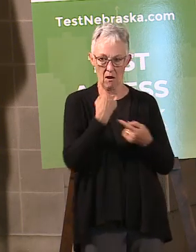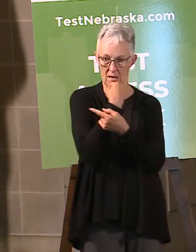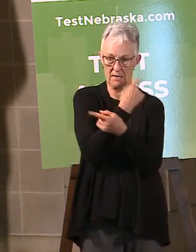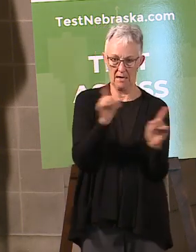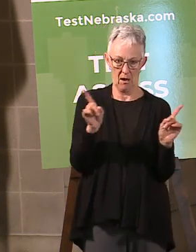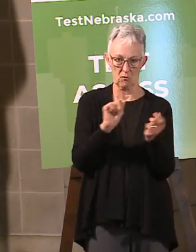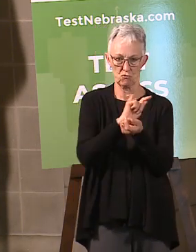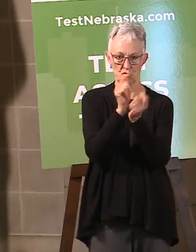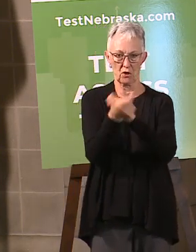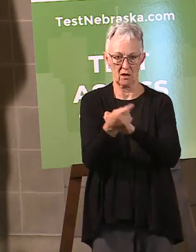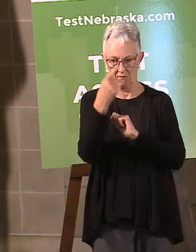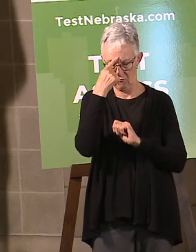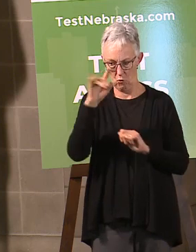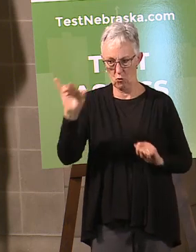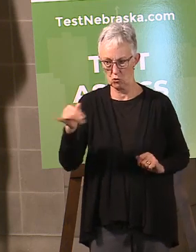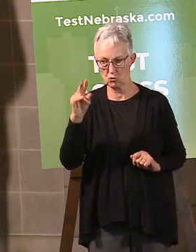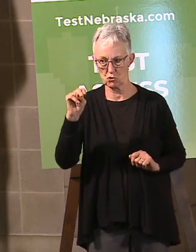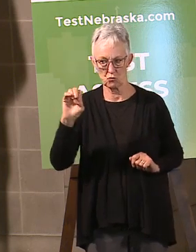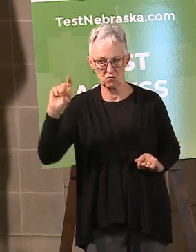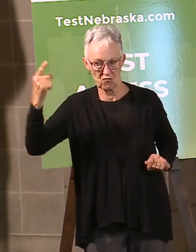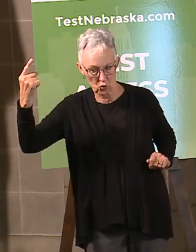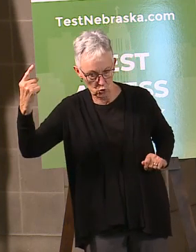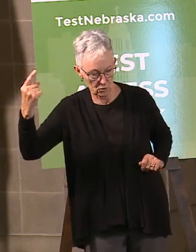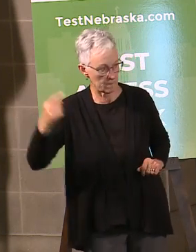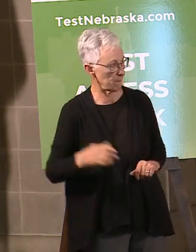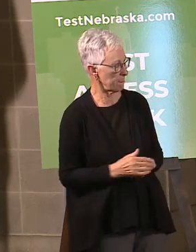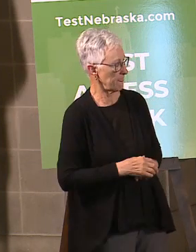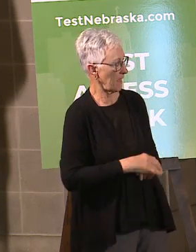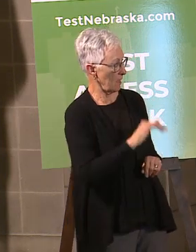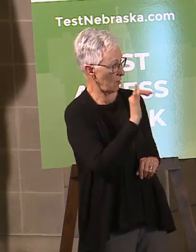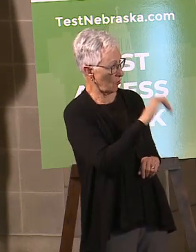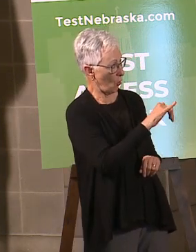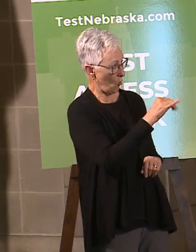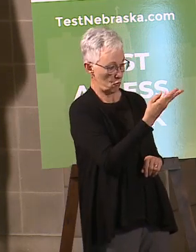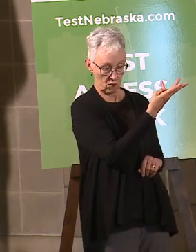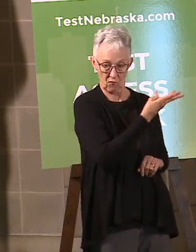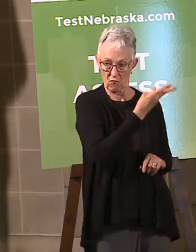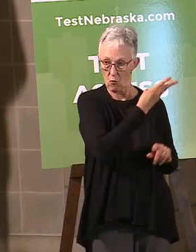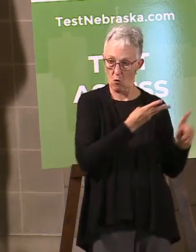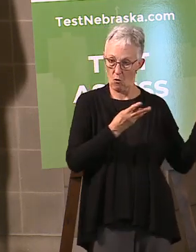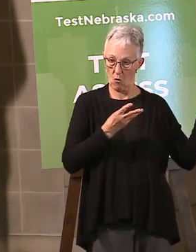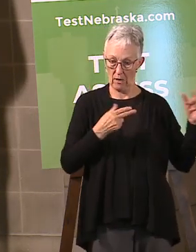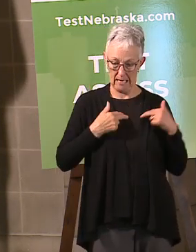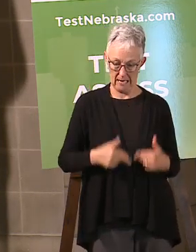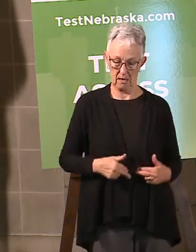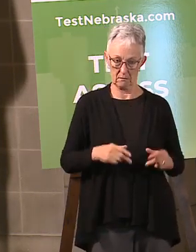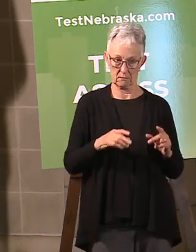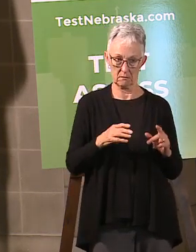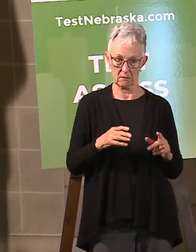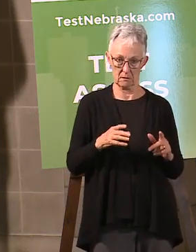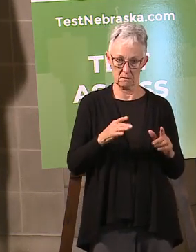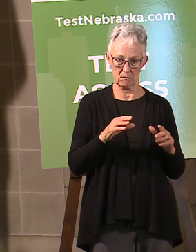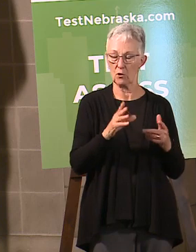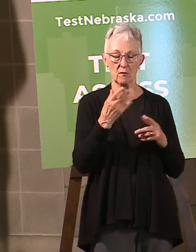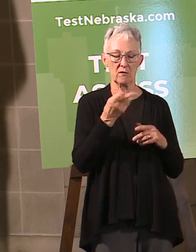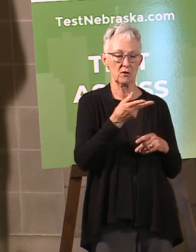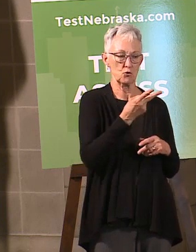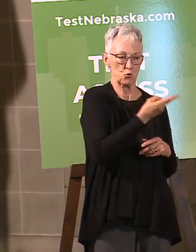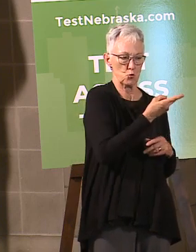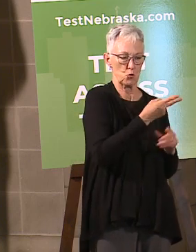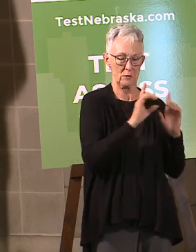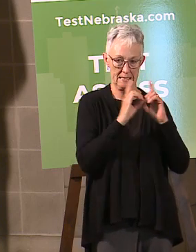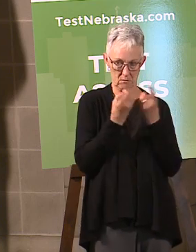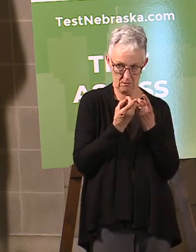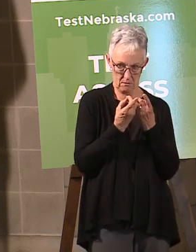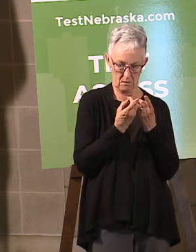health districts still on phase 1 versus phase 2? These 2 health districts had been particularly impacted by coronavirus,